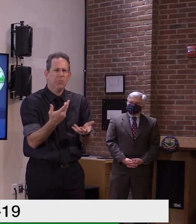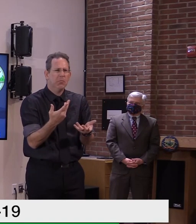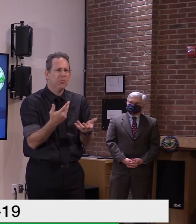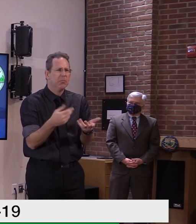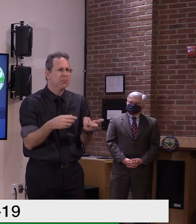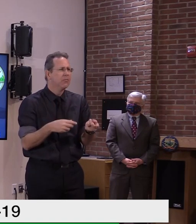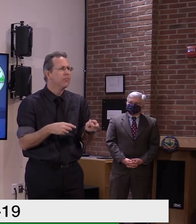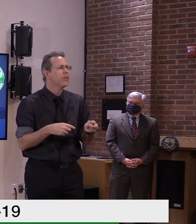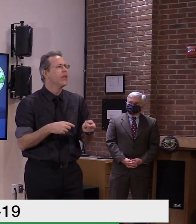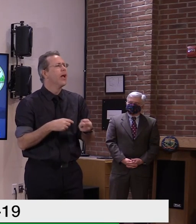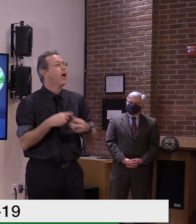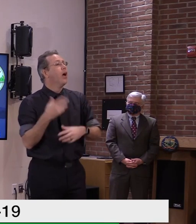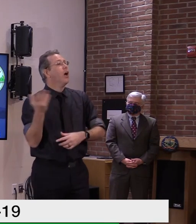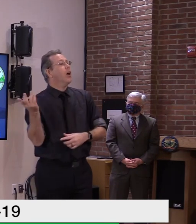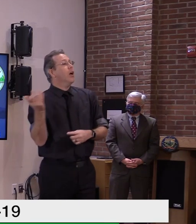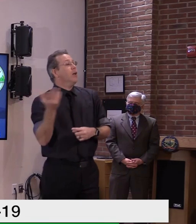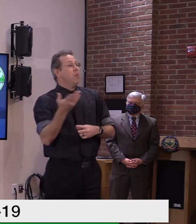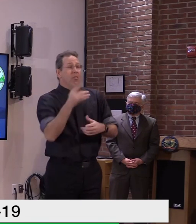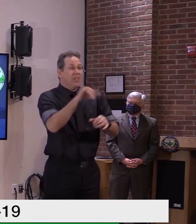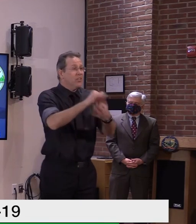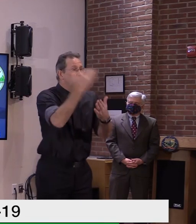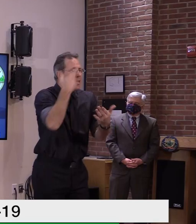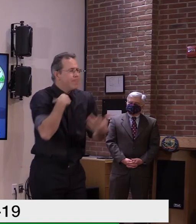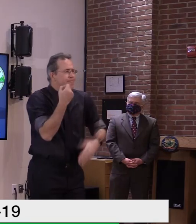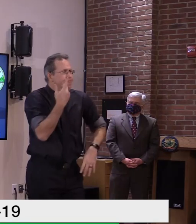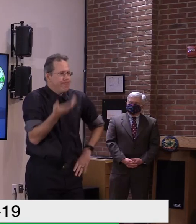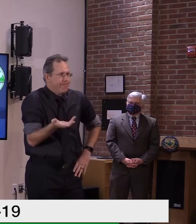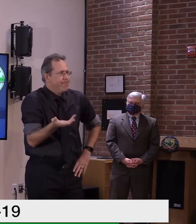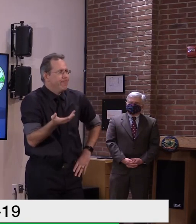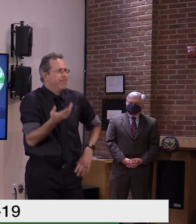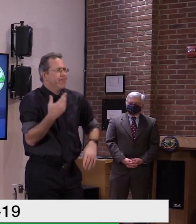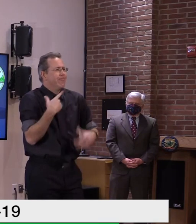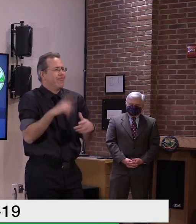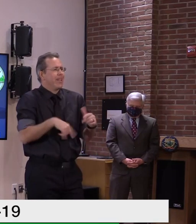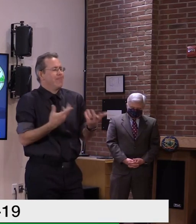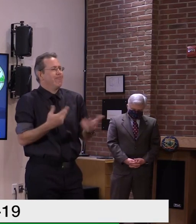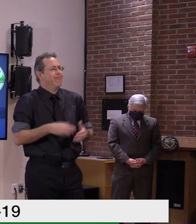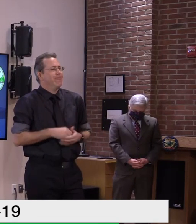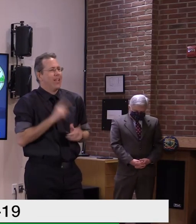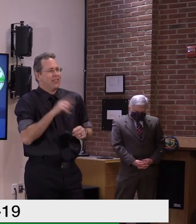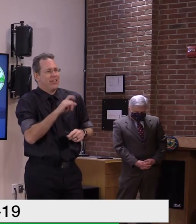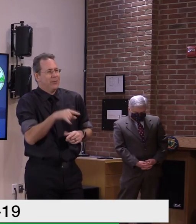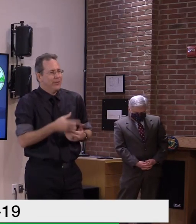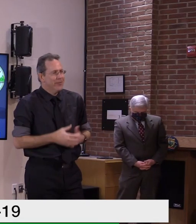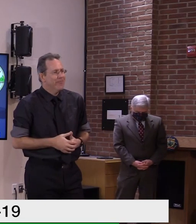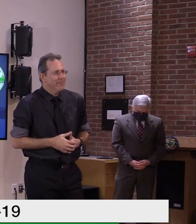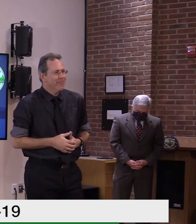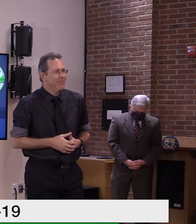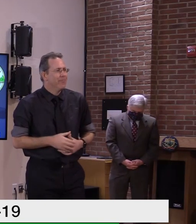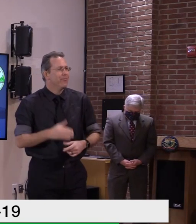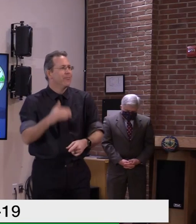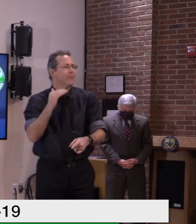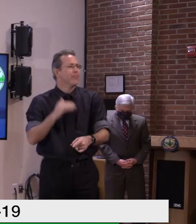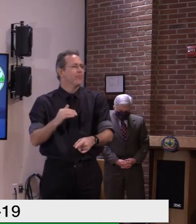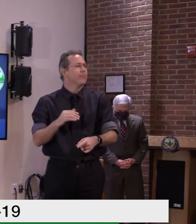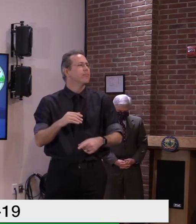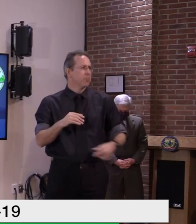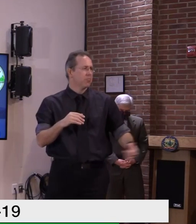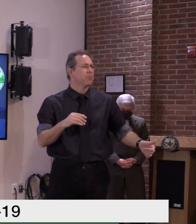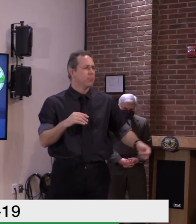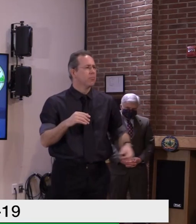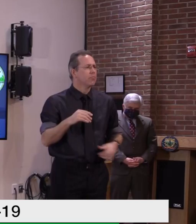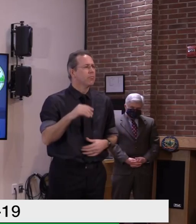sure we're aware of what they are yet. All right, we're going to move to Kat at WCAS. Great, thank